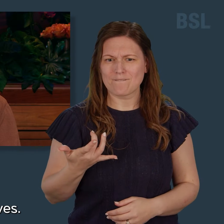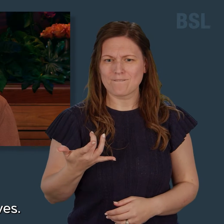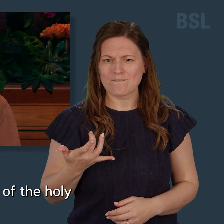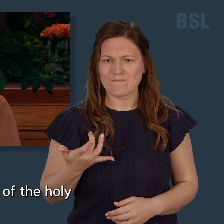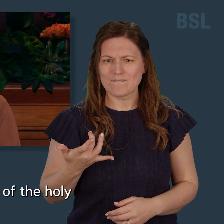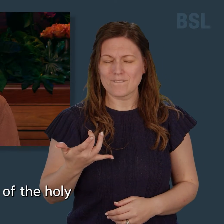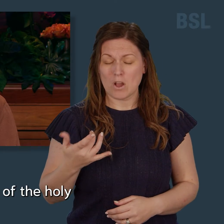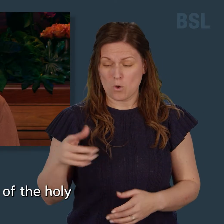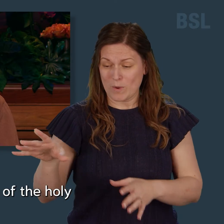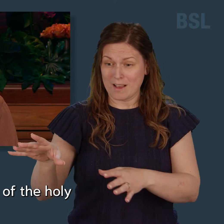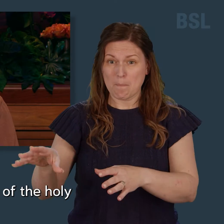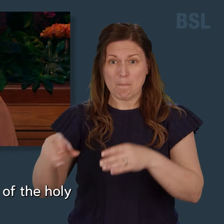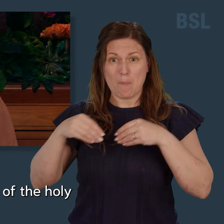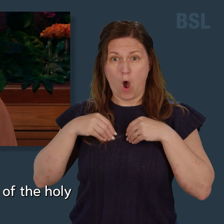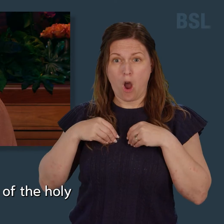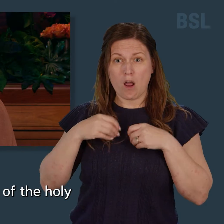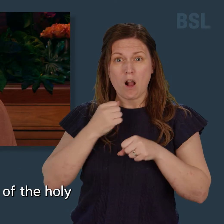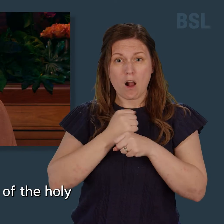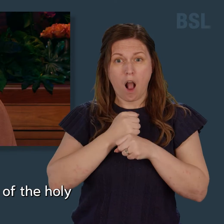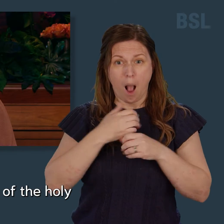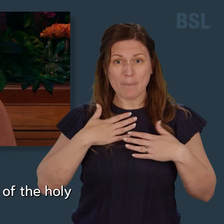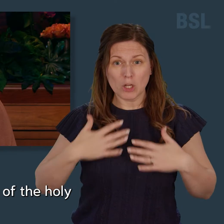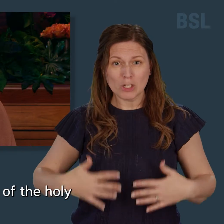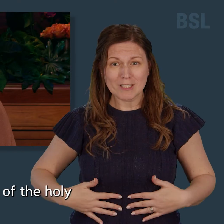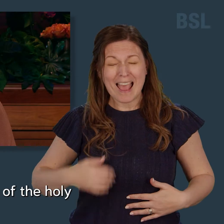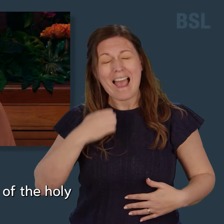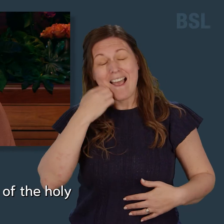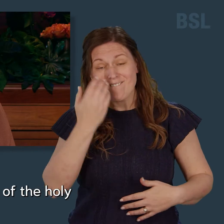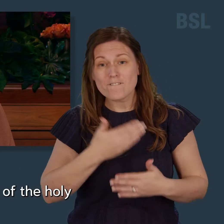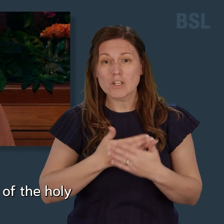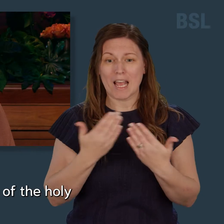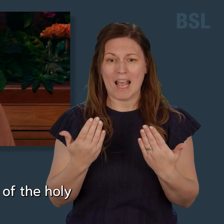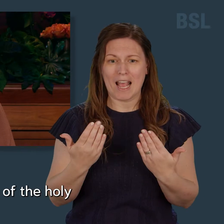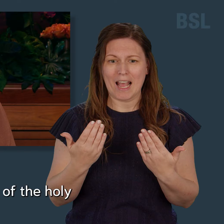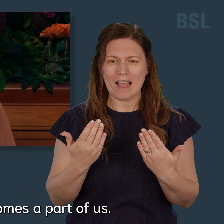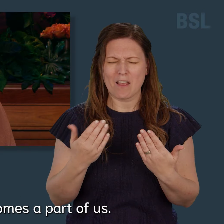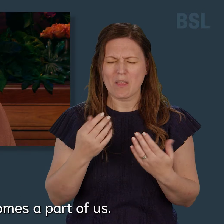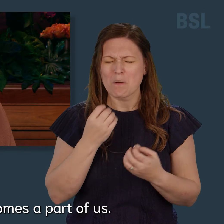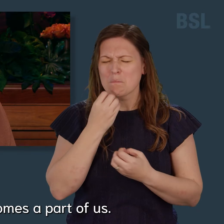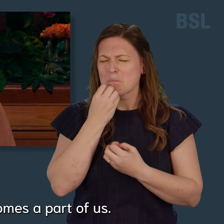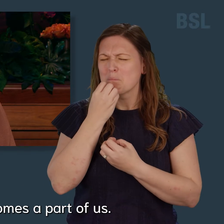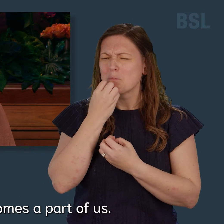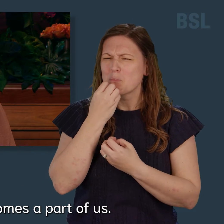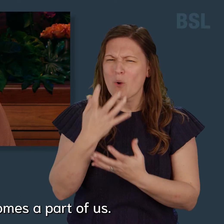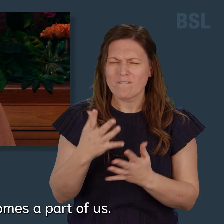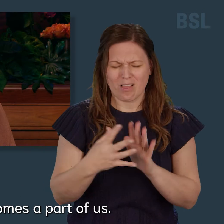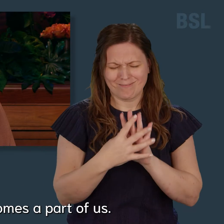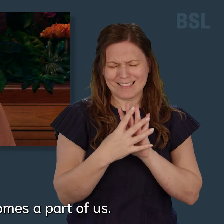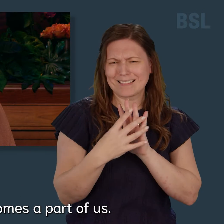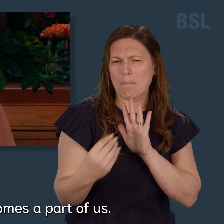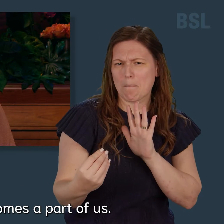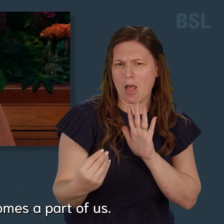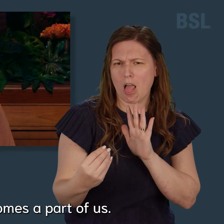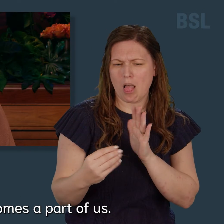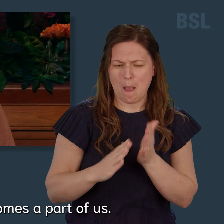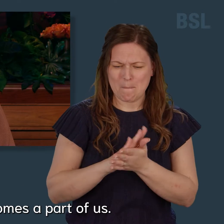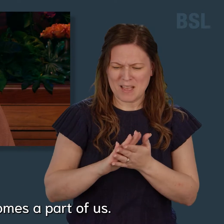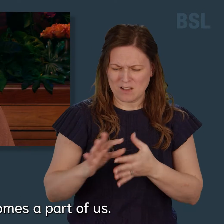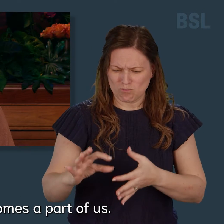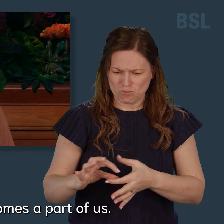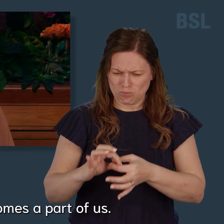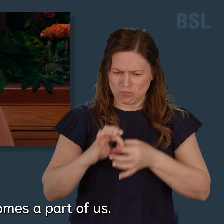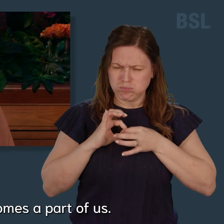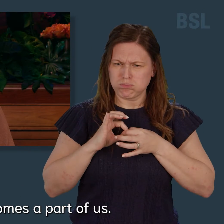lives. As we put on the garment of the holy priesthood each day, that beautiful symbol becomes